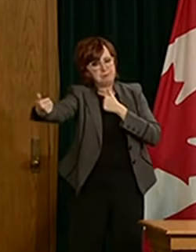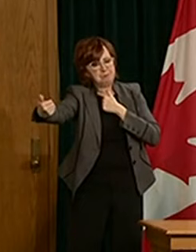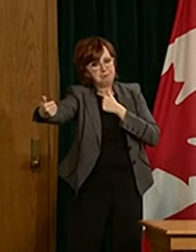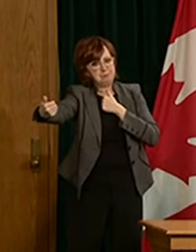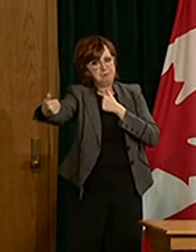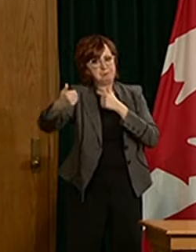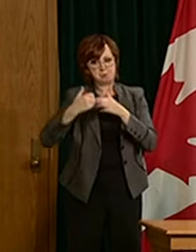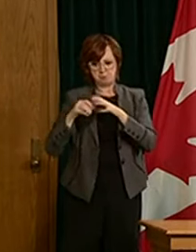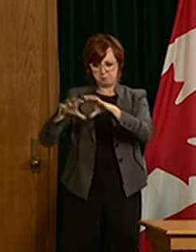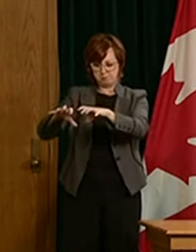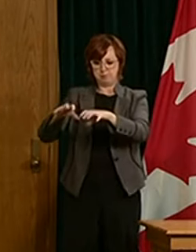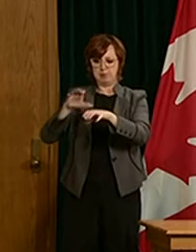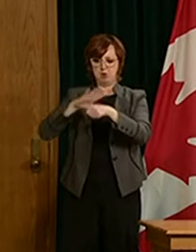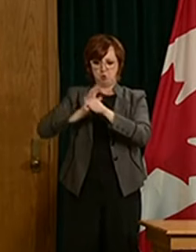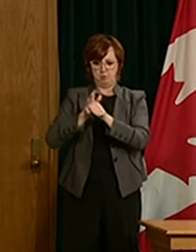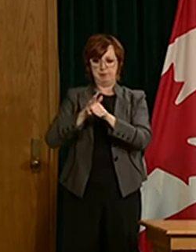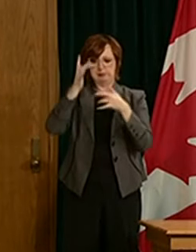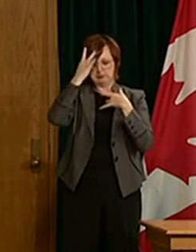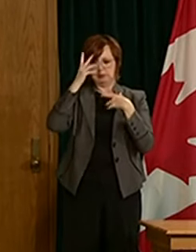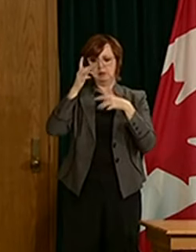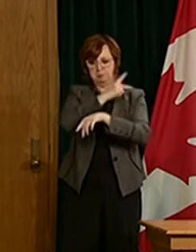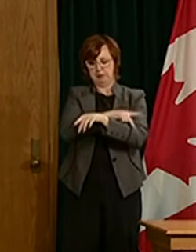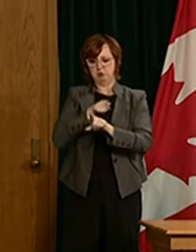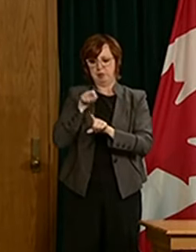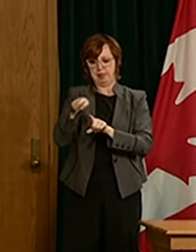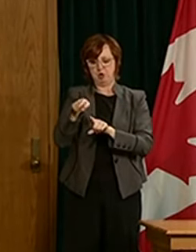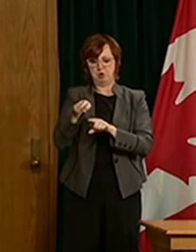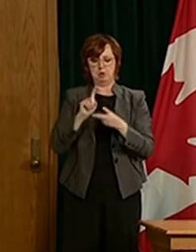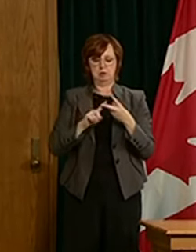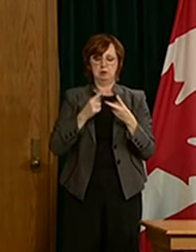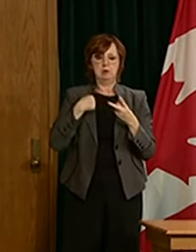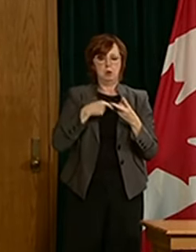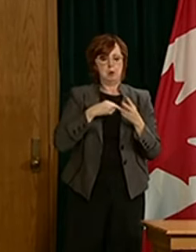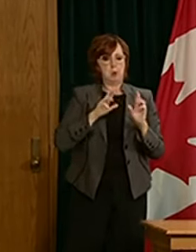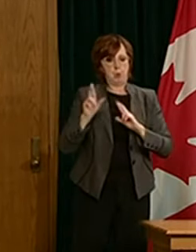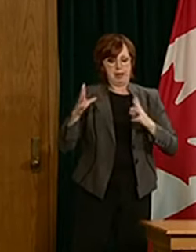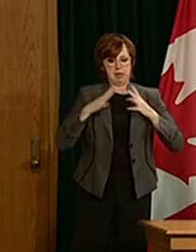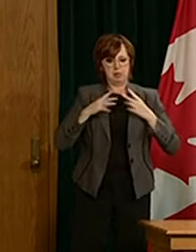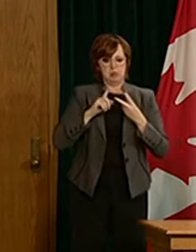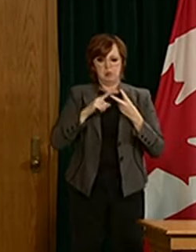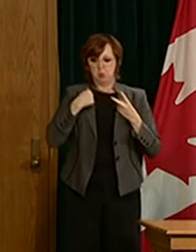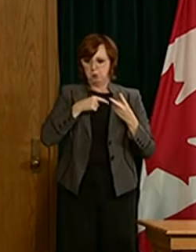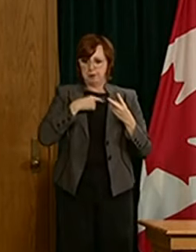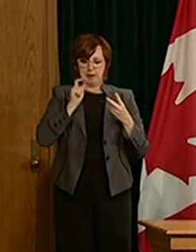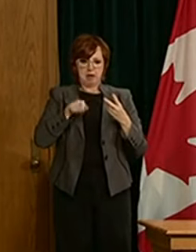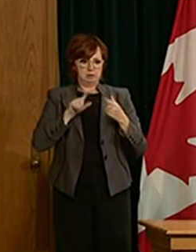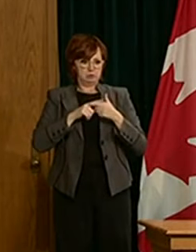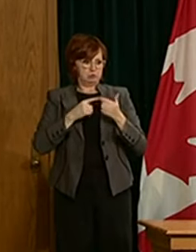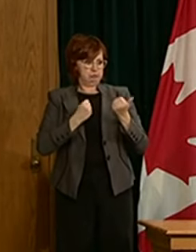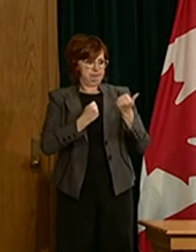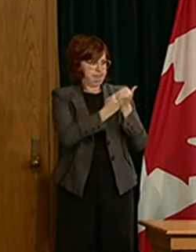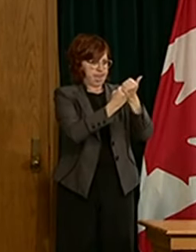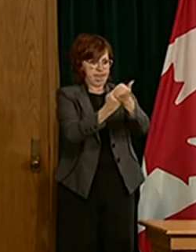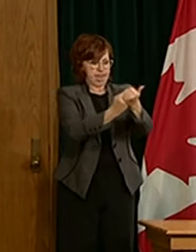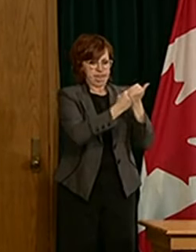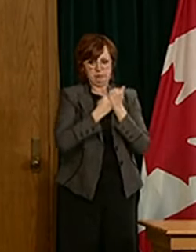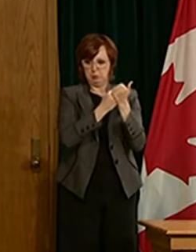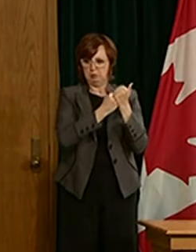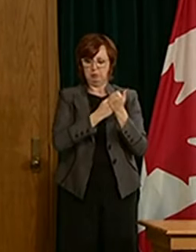SHA ethical framework. We will need to deploy staff and physicians to other facilities to support care.